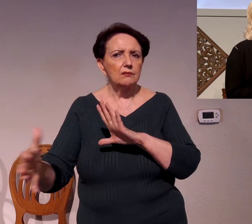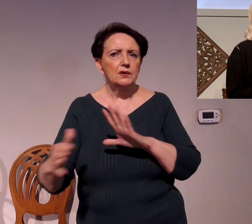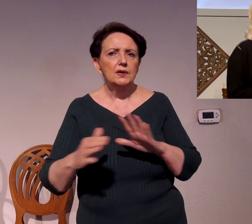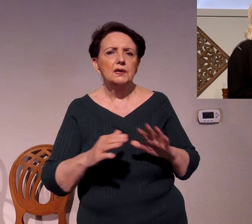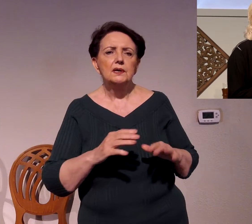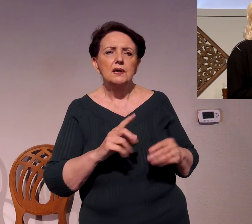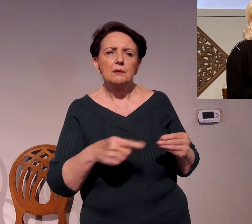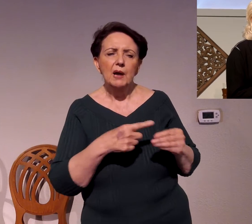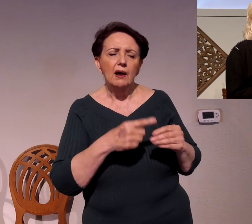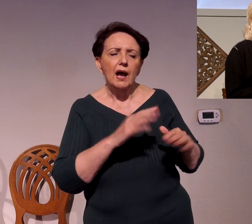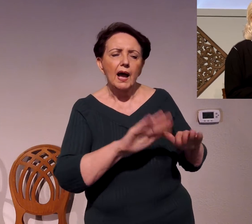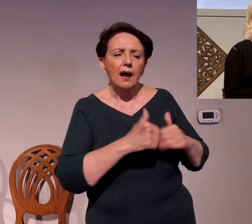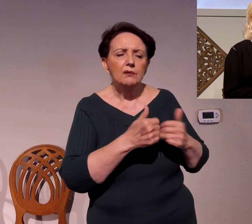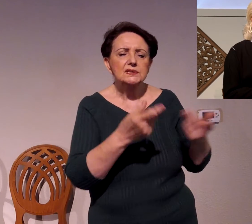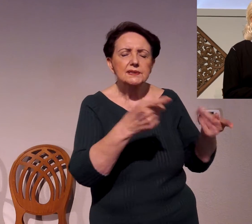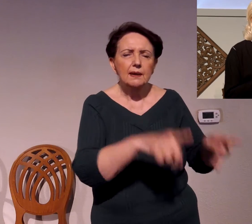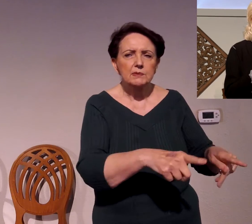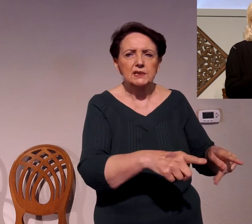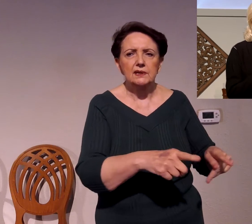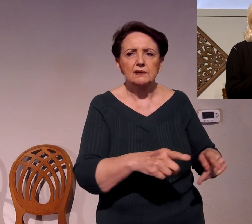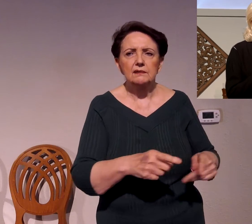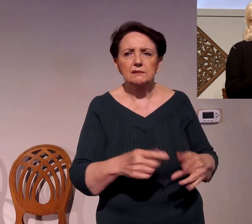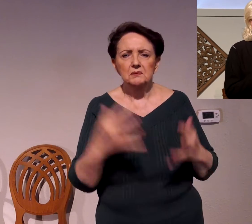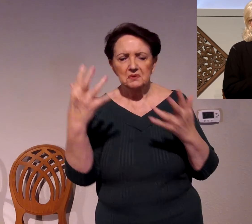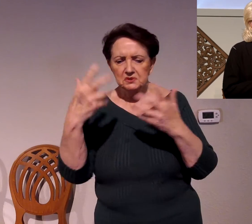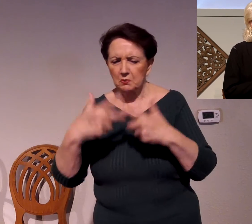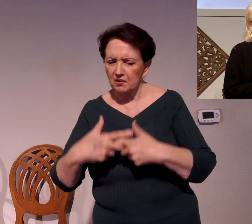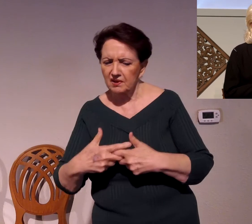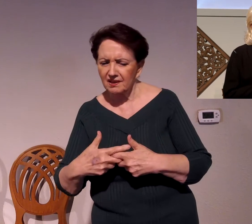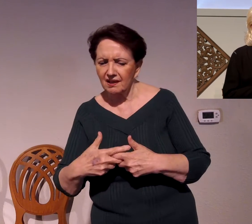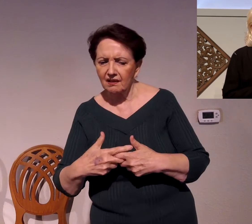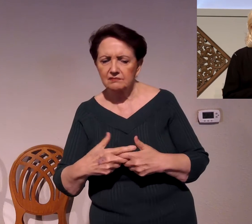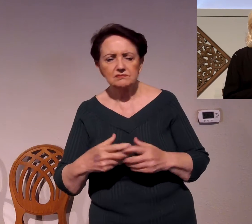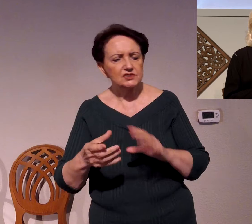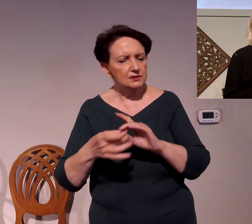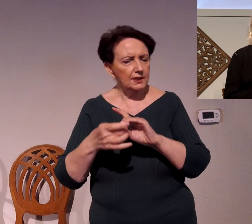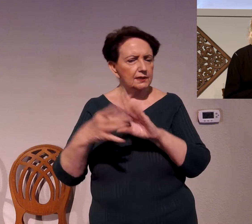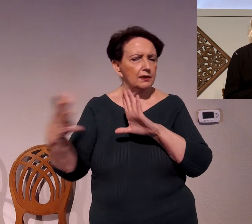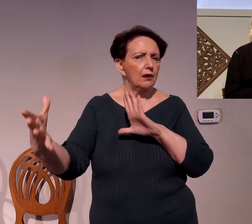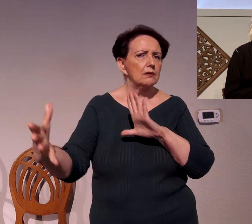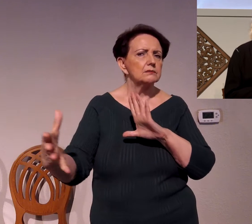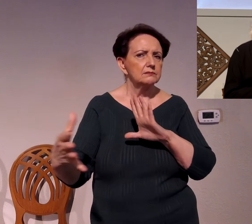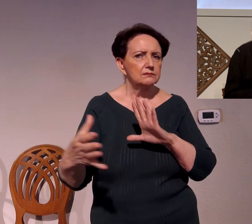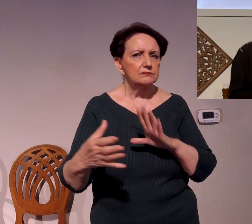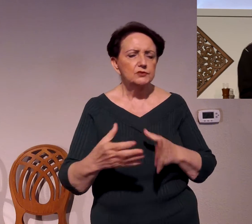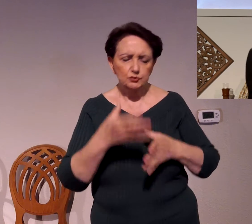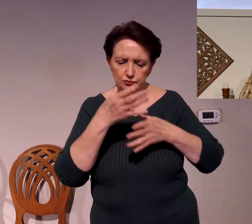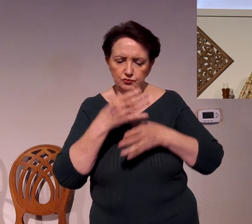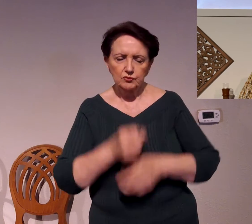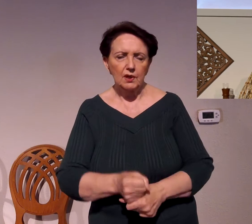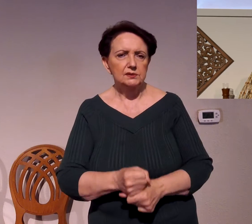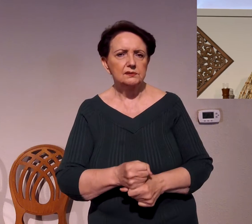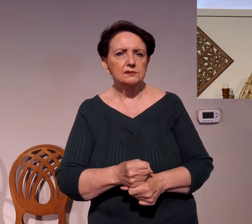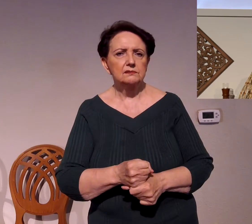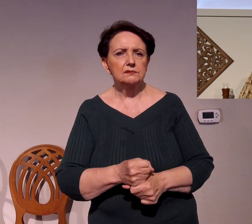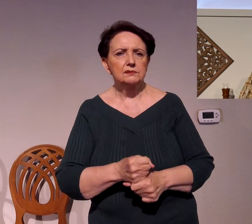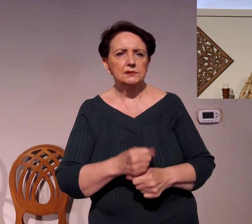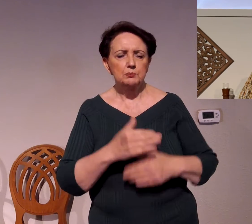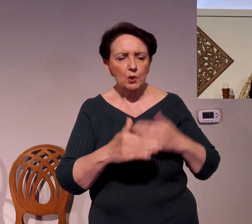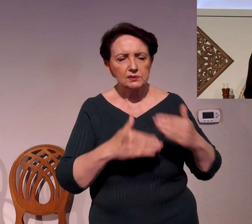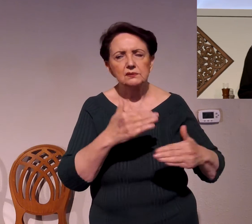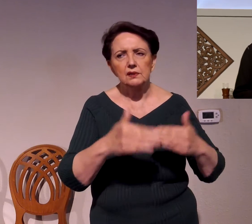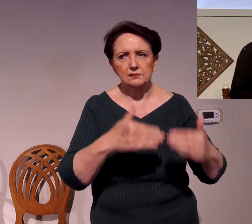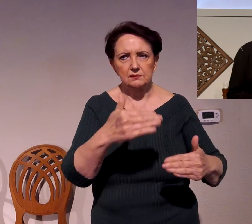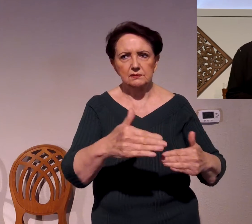whether or not it's working out. Because we have this deep and profound trust. I